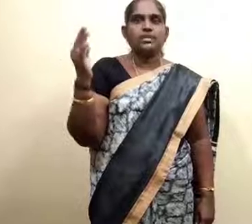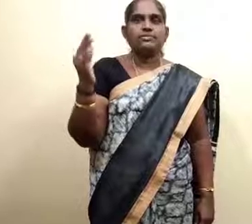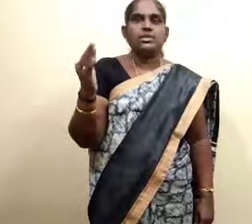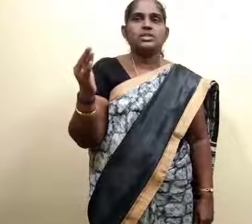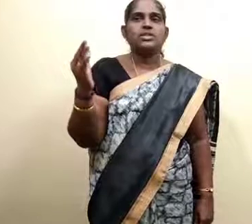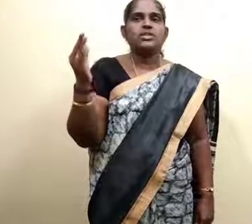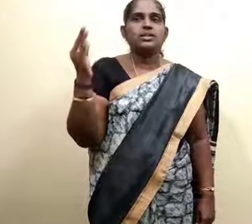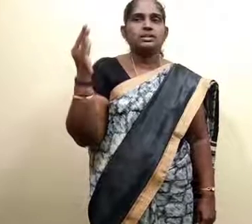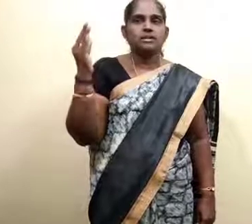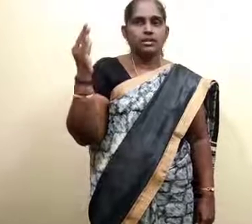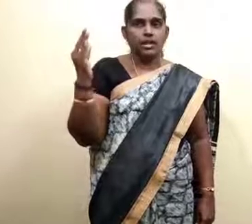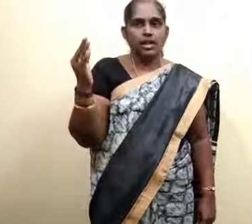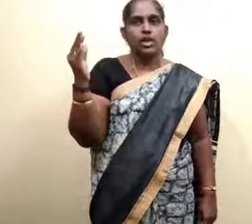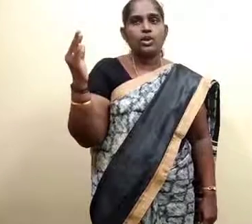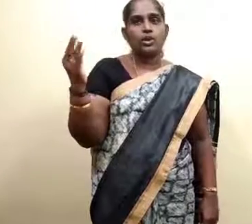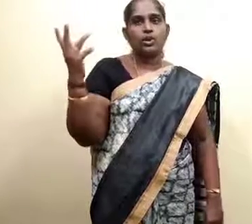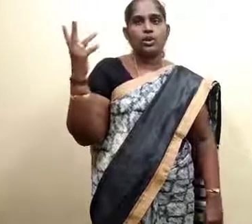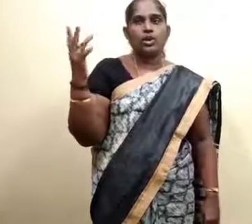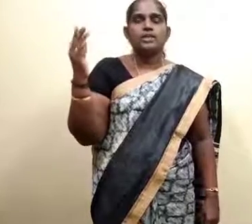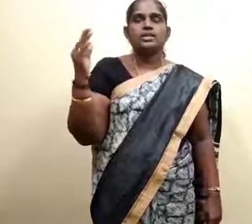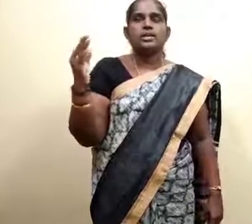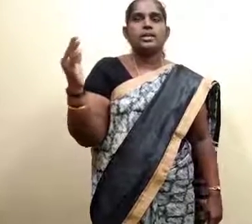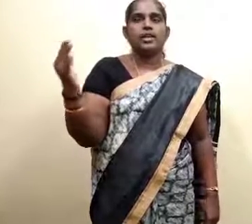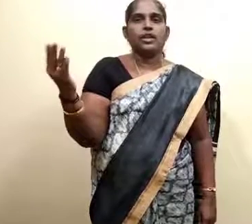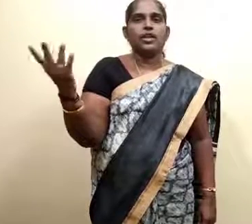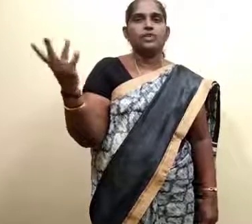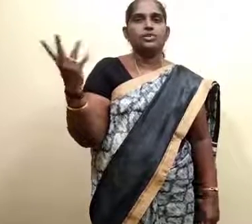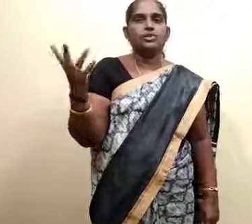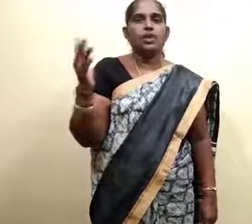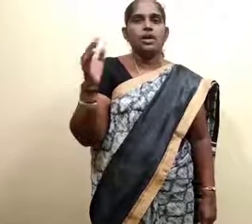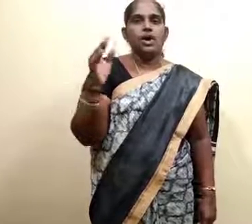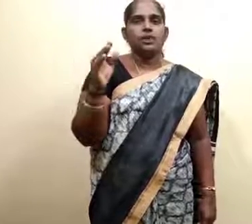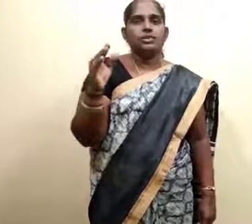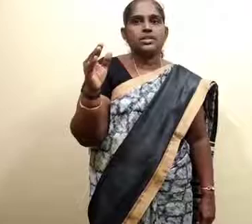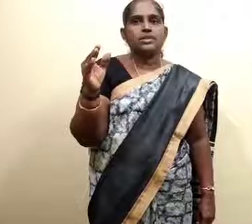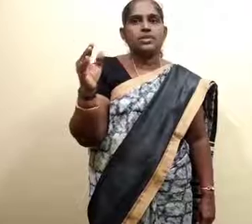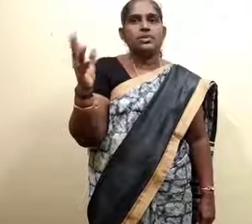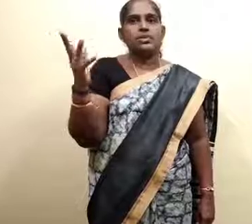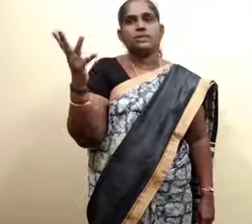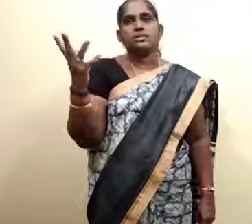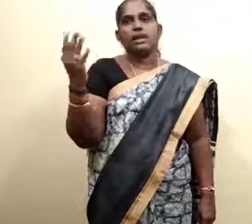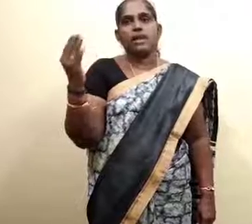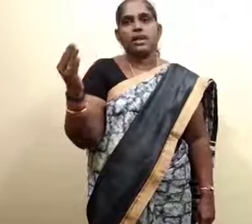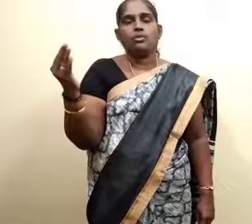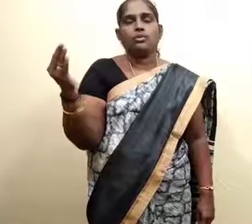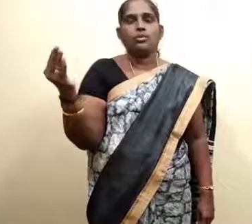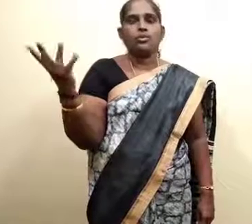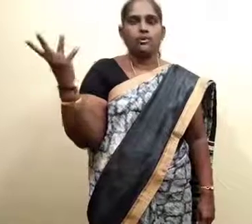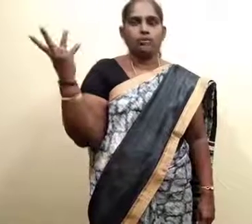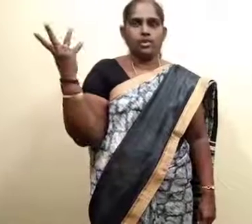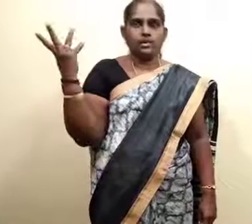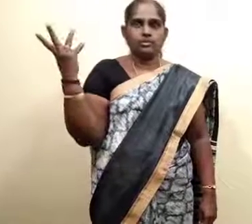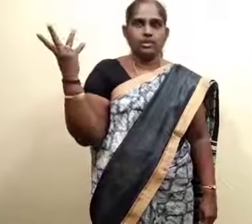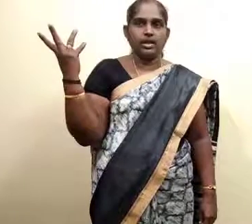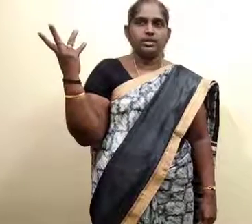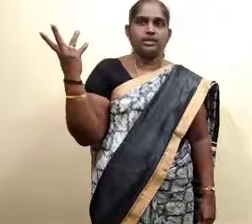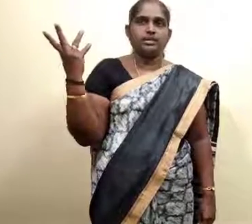the French railroad Saint-Étienne to André-Gioca's line was opened. Okay, that